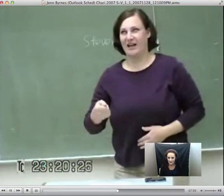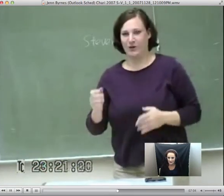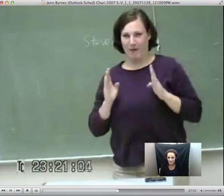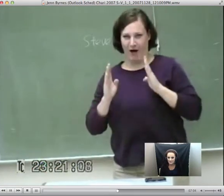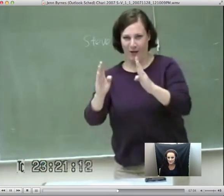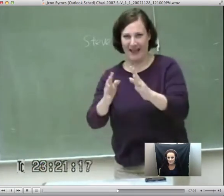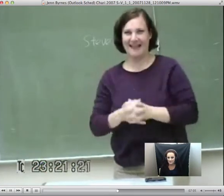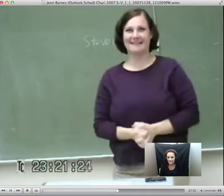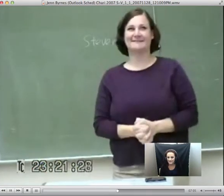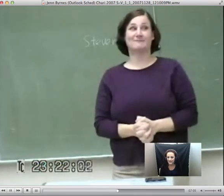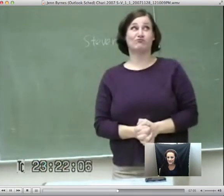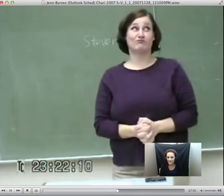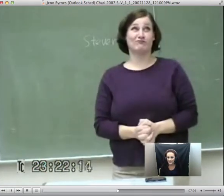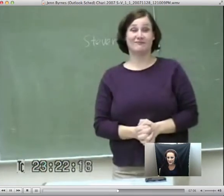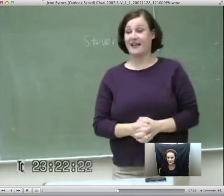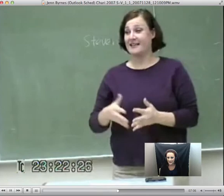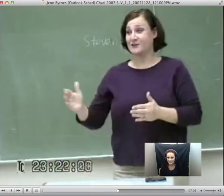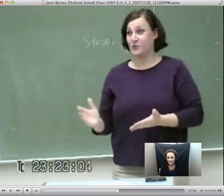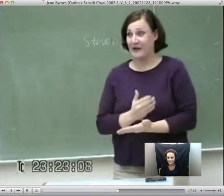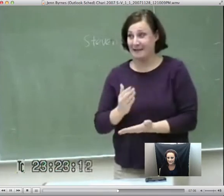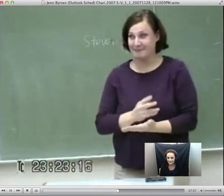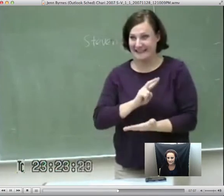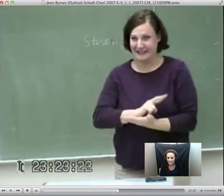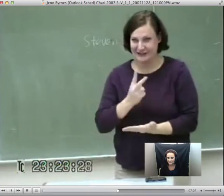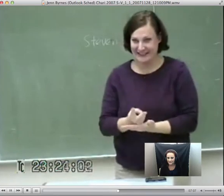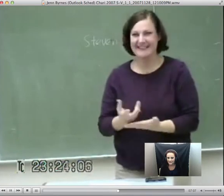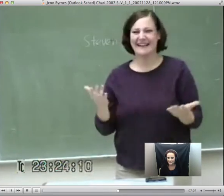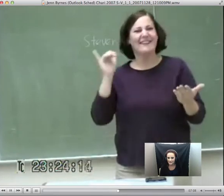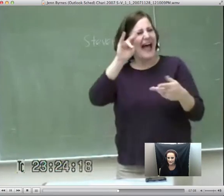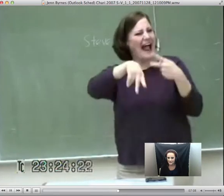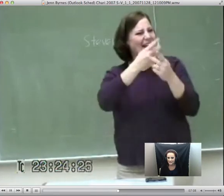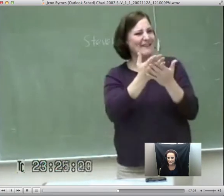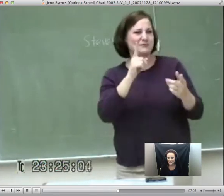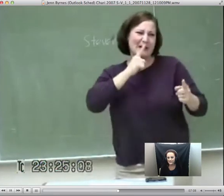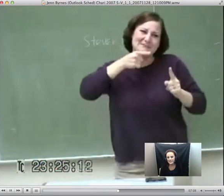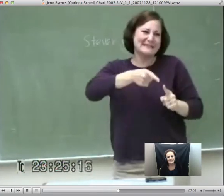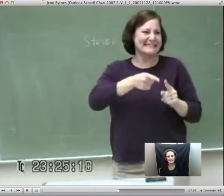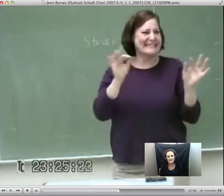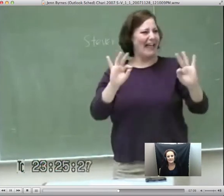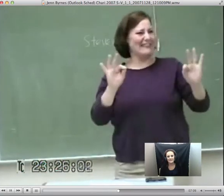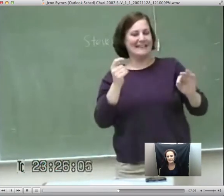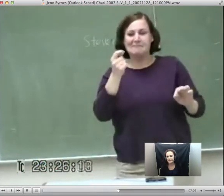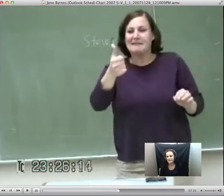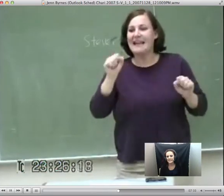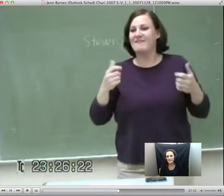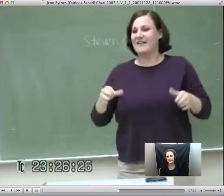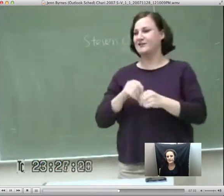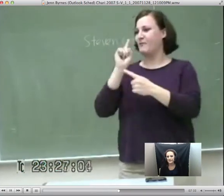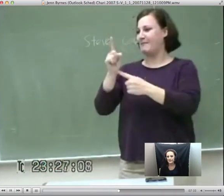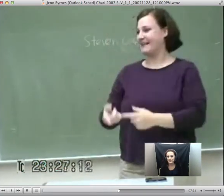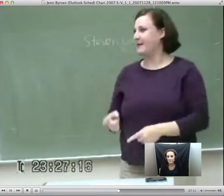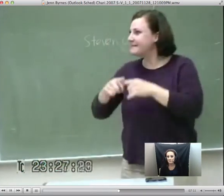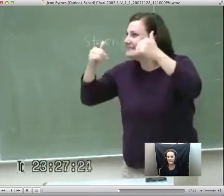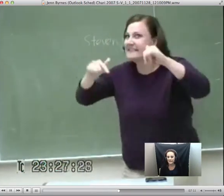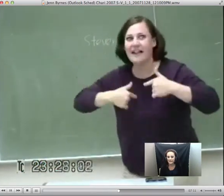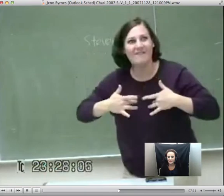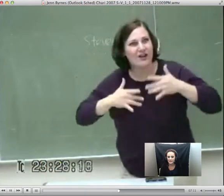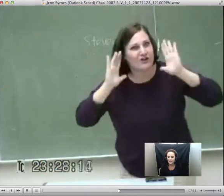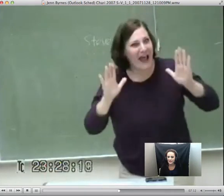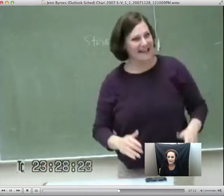bedroom, vacuum the hallway, clean up the kitchen, those kinds of things. I mean, they're really specific. They're not big. They'll only take a couple